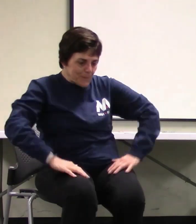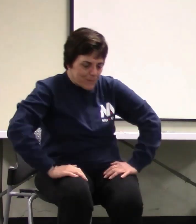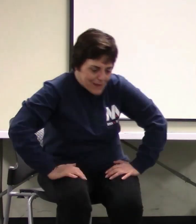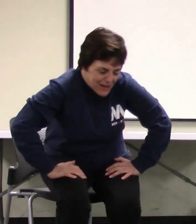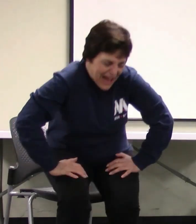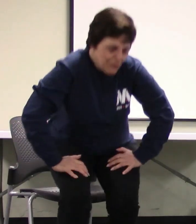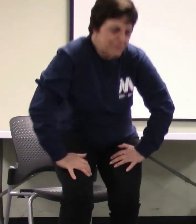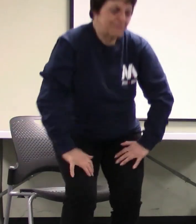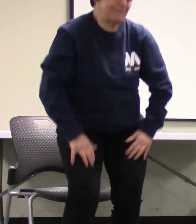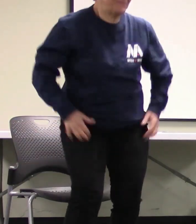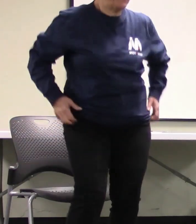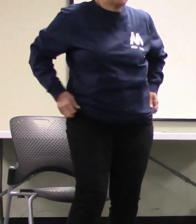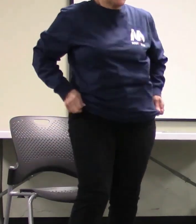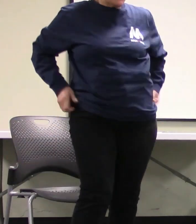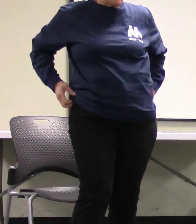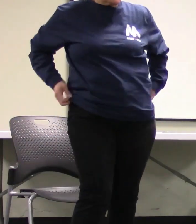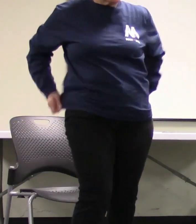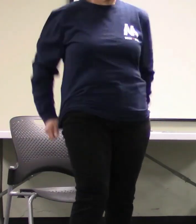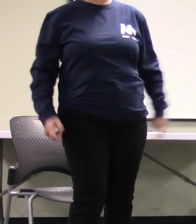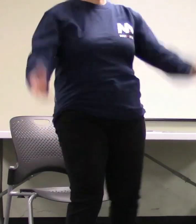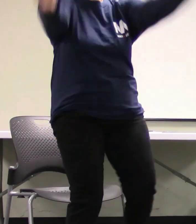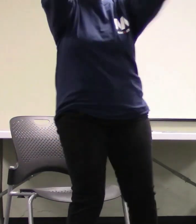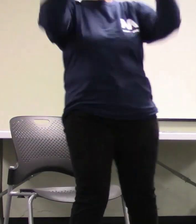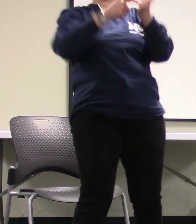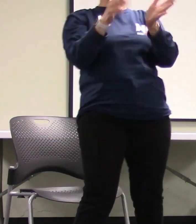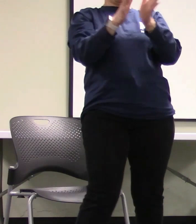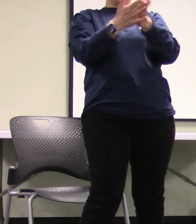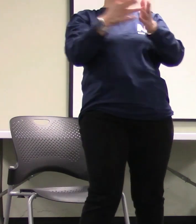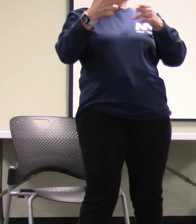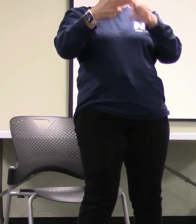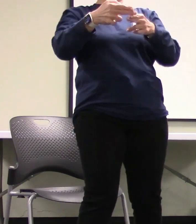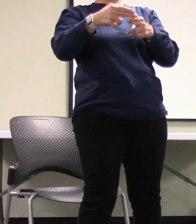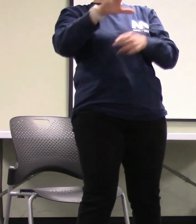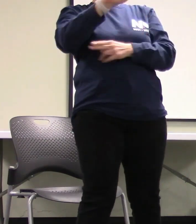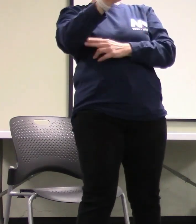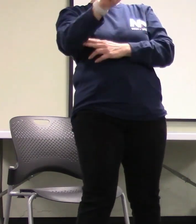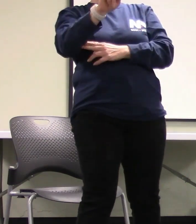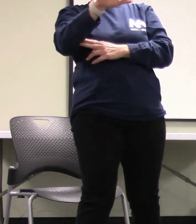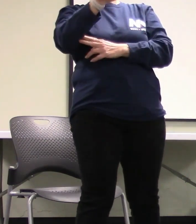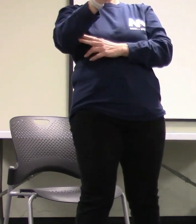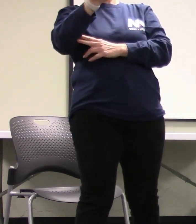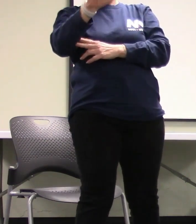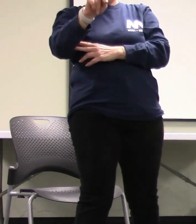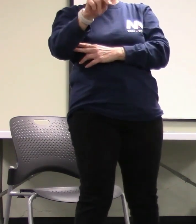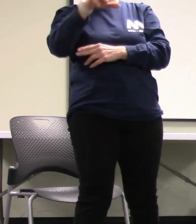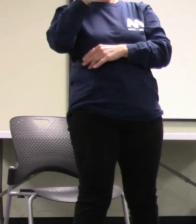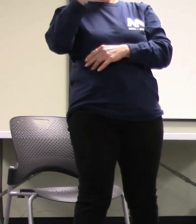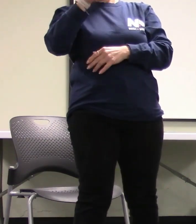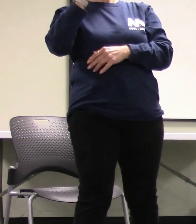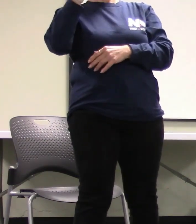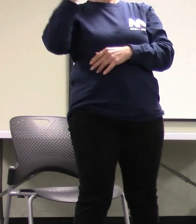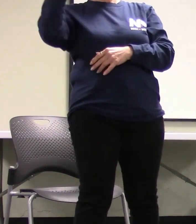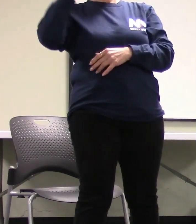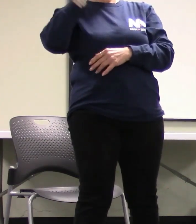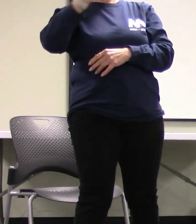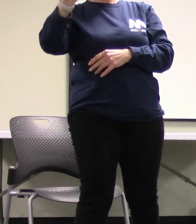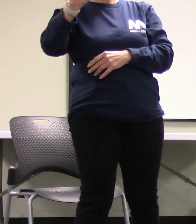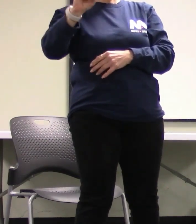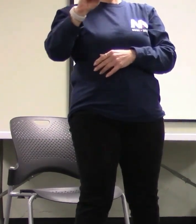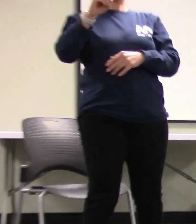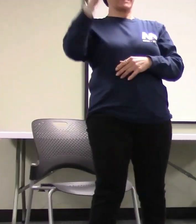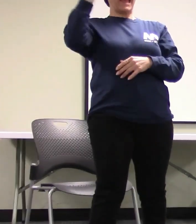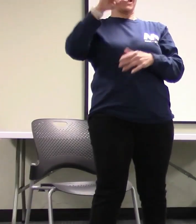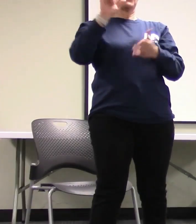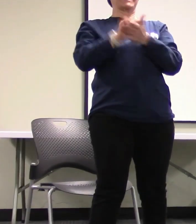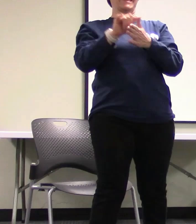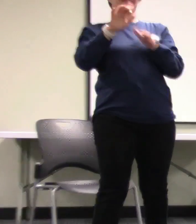Okay. This book is called Click, Clack, Moo, Cows That Type. And